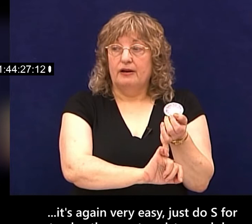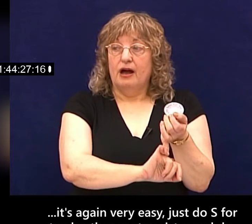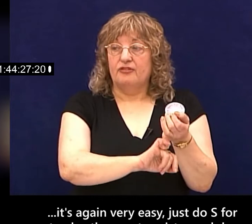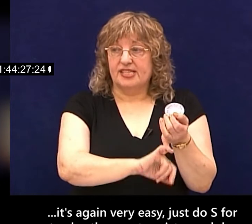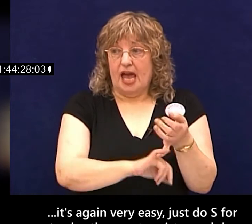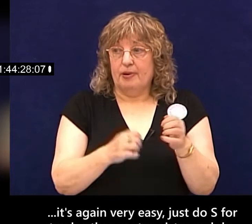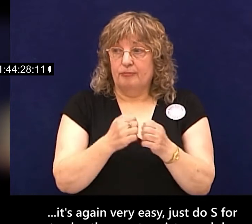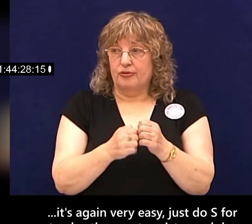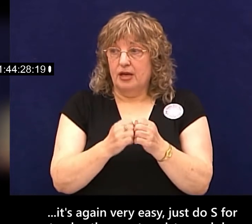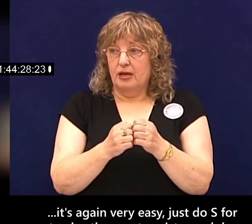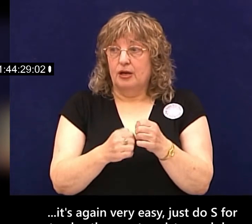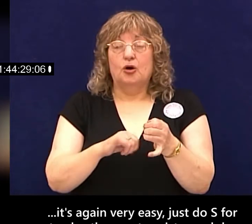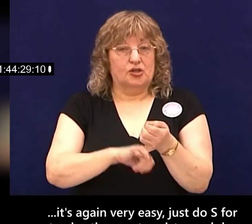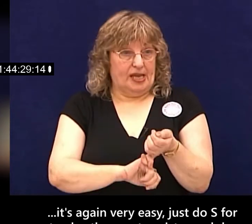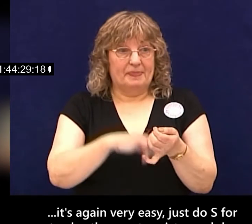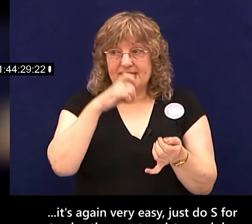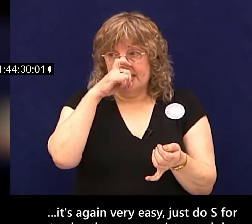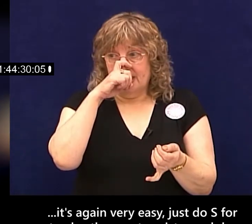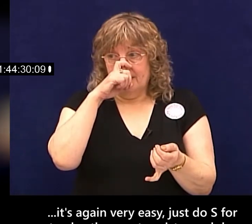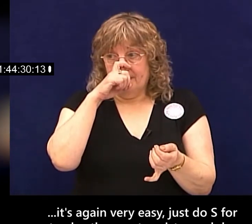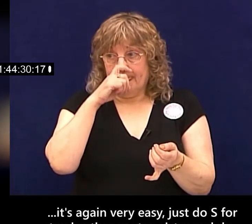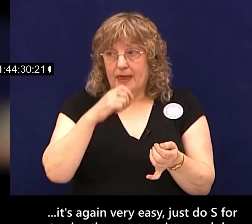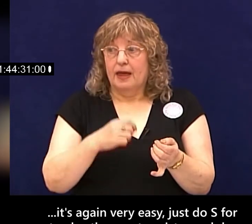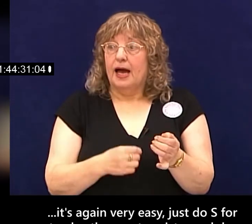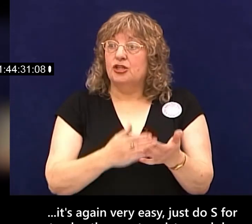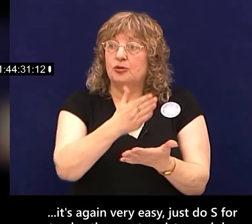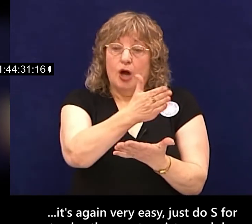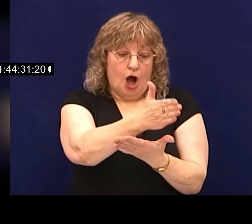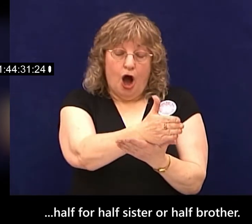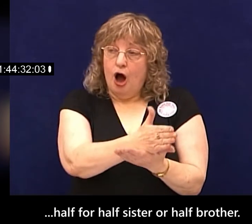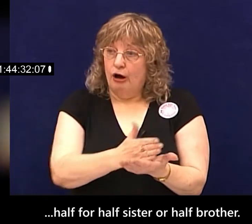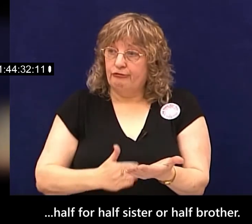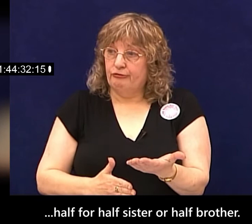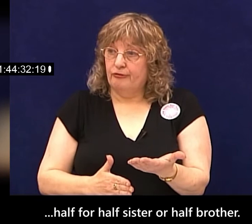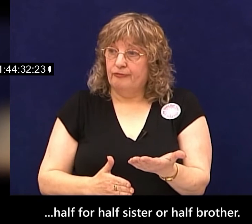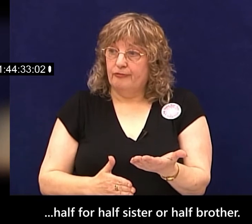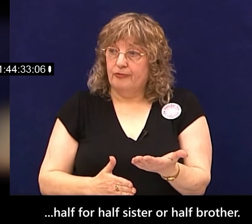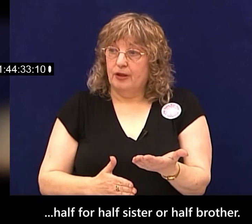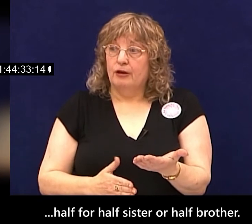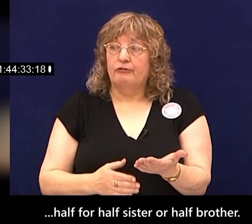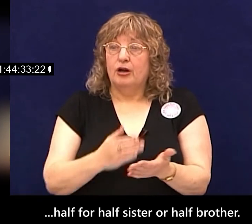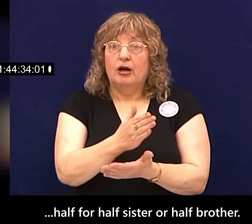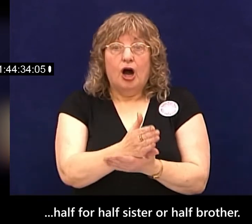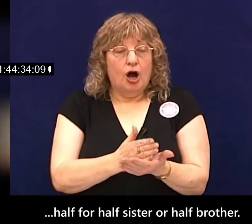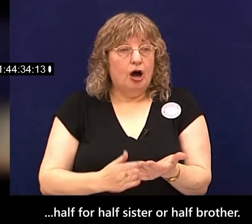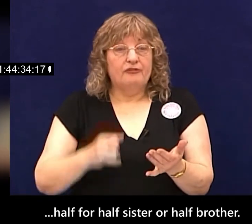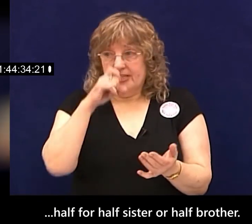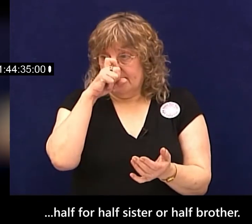for step-brother or step-sister and do half for